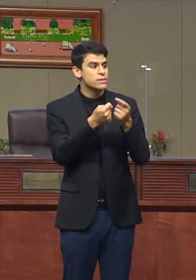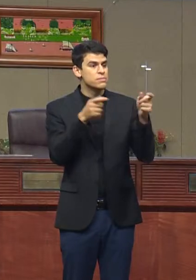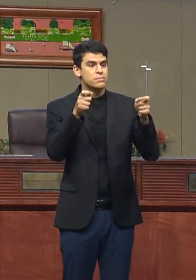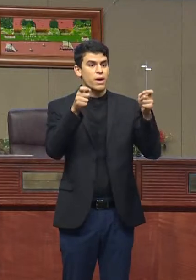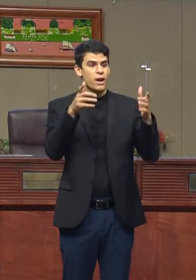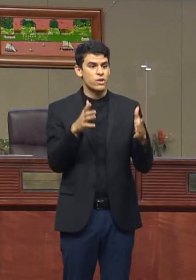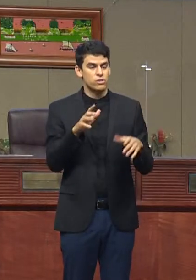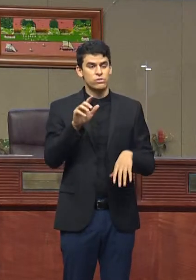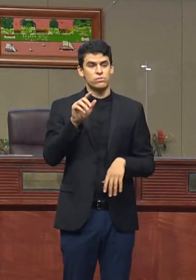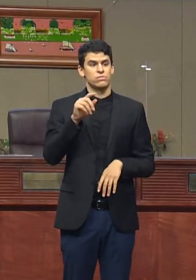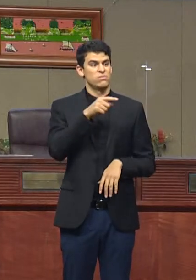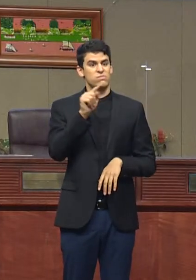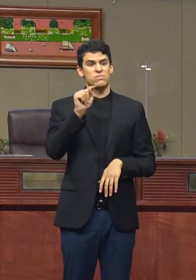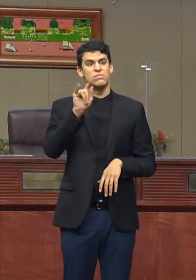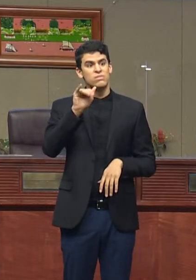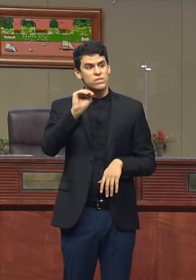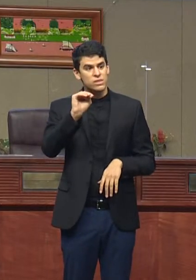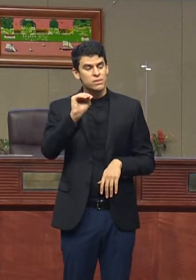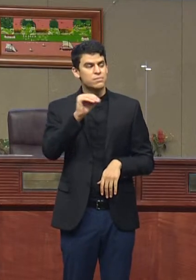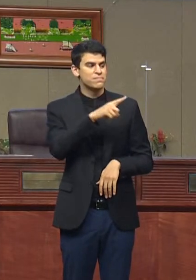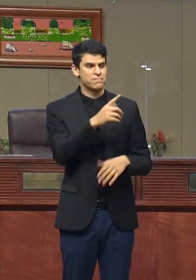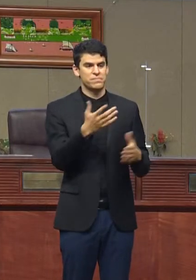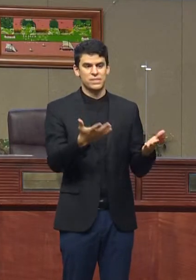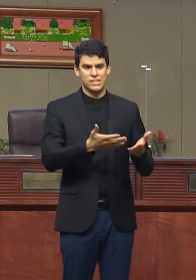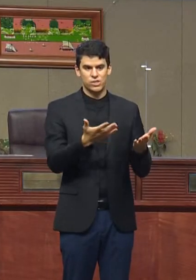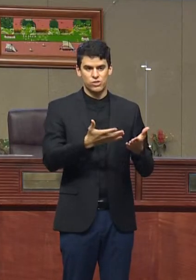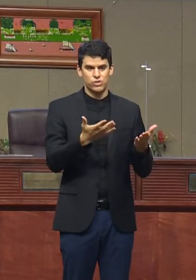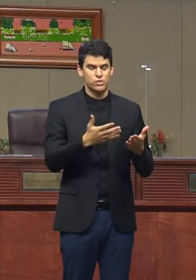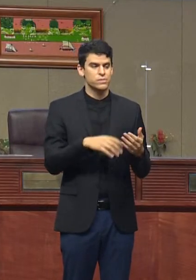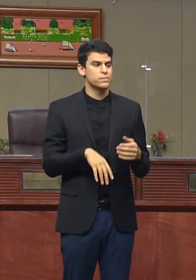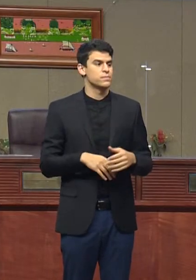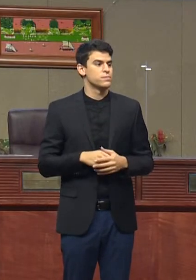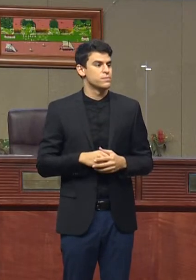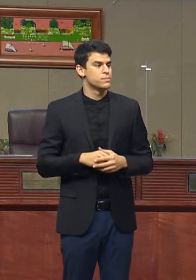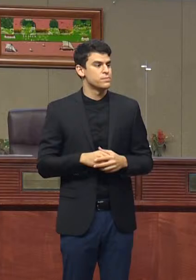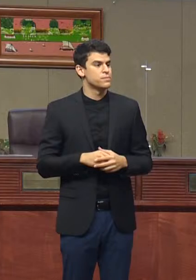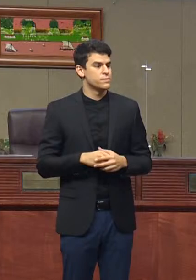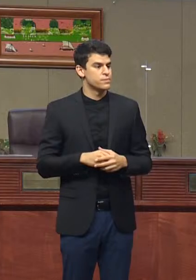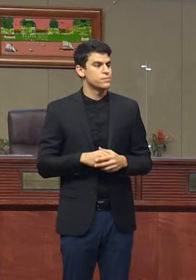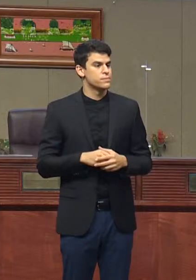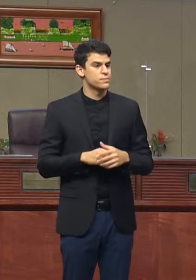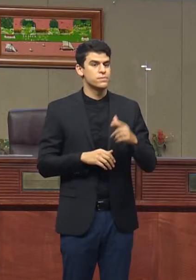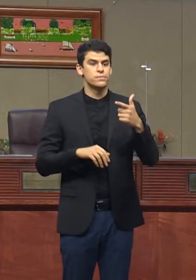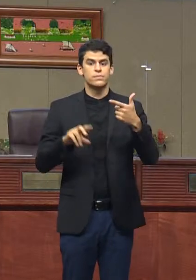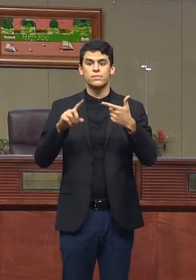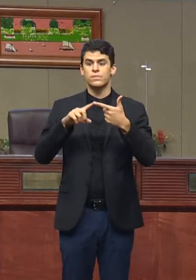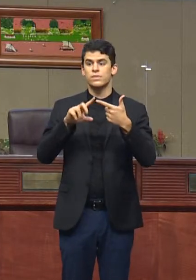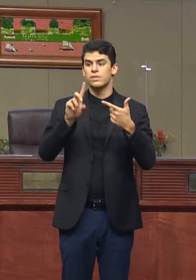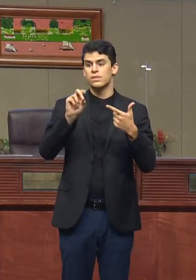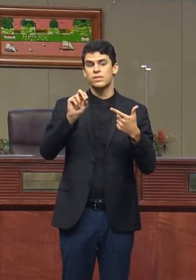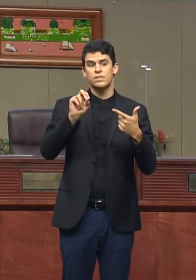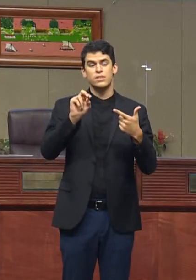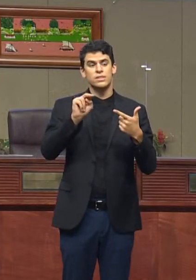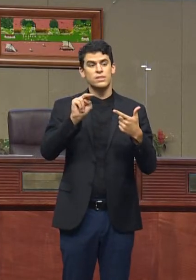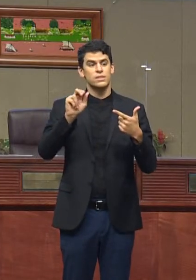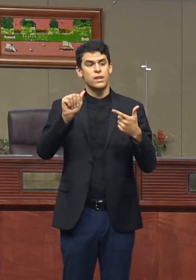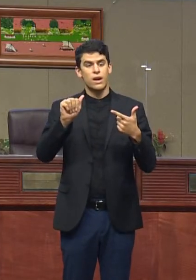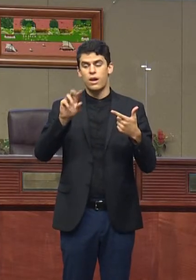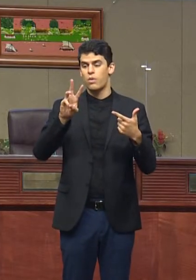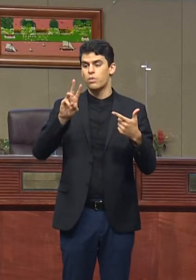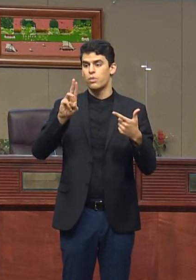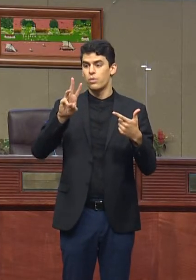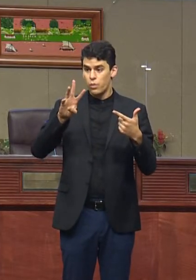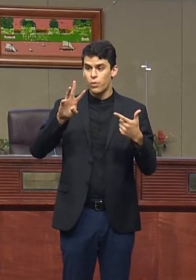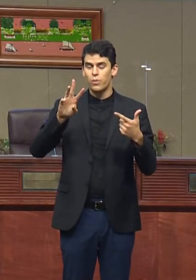manager, Tim Bodick, who is here. In addition, we have Ms. Donna Weiss. I'm going to be talking about